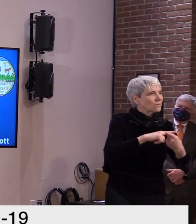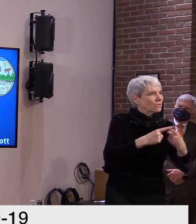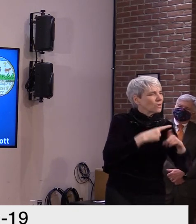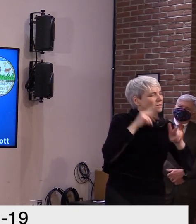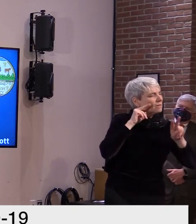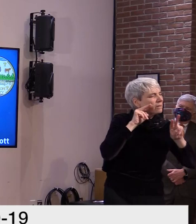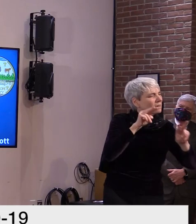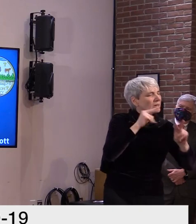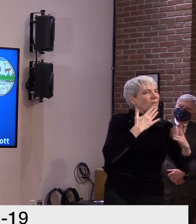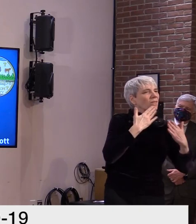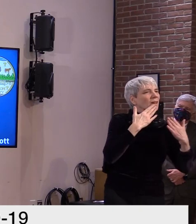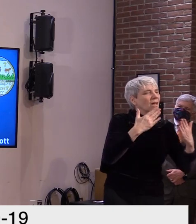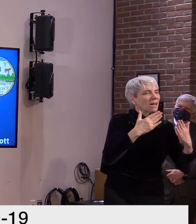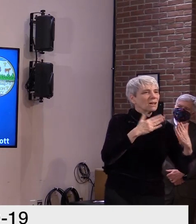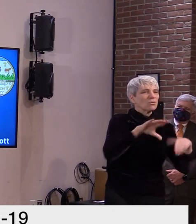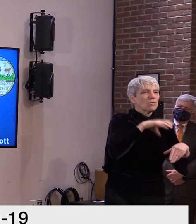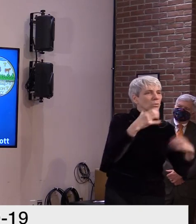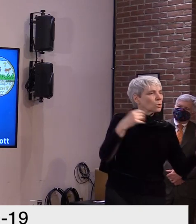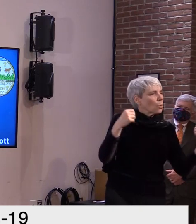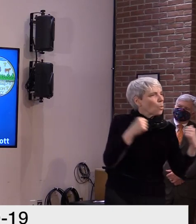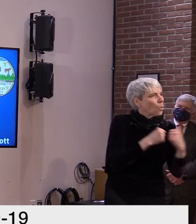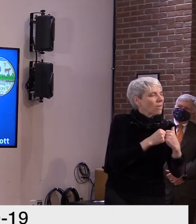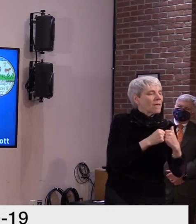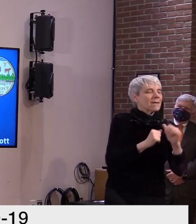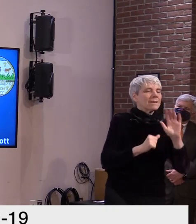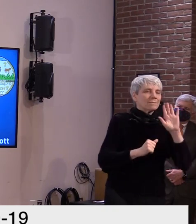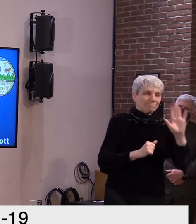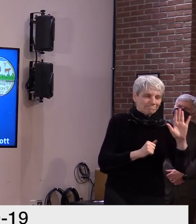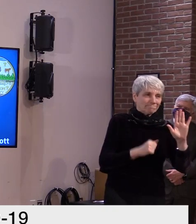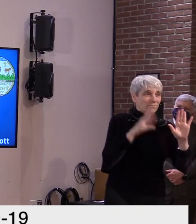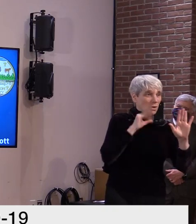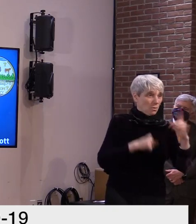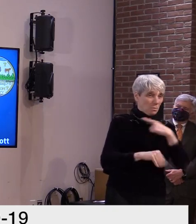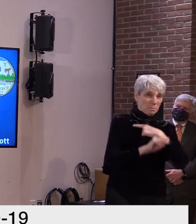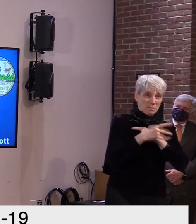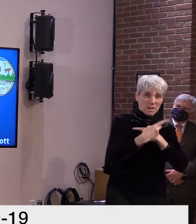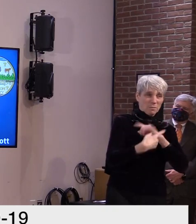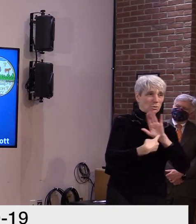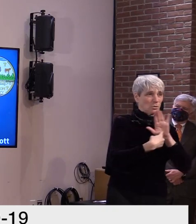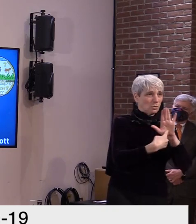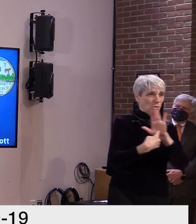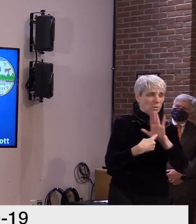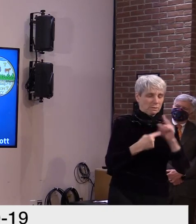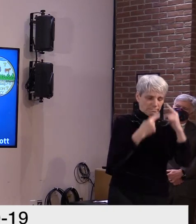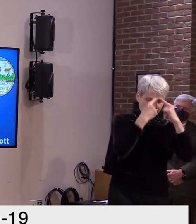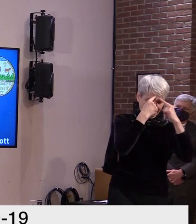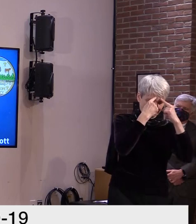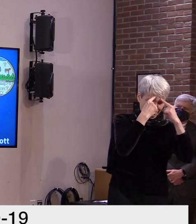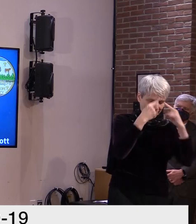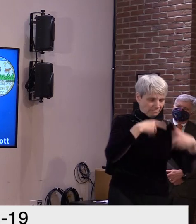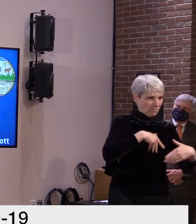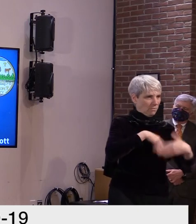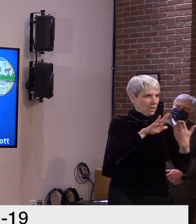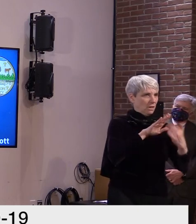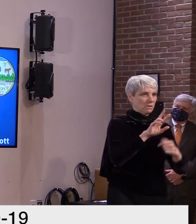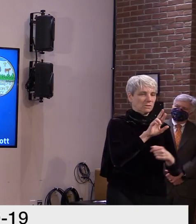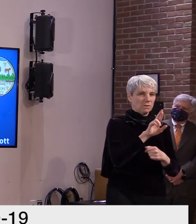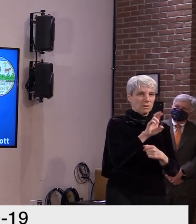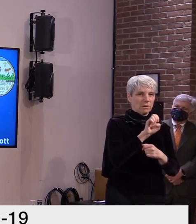together. But unfortunately, as the map tells us, we need to face the reality of our current